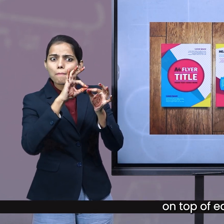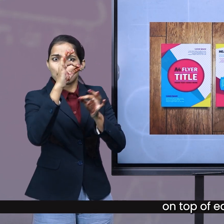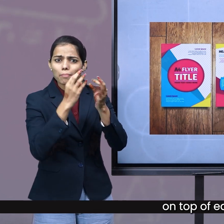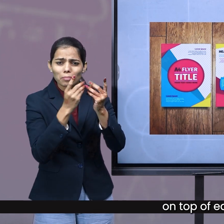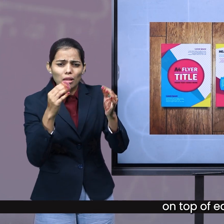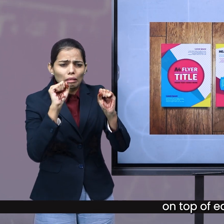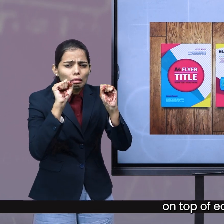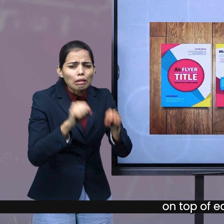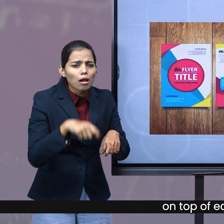each other.